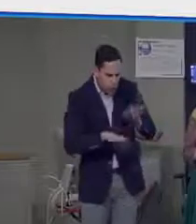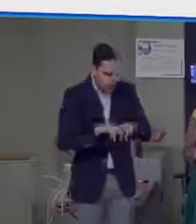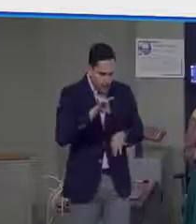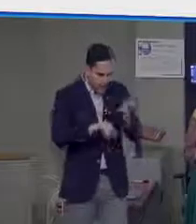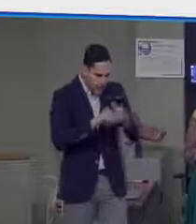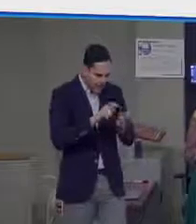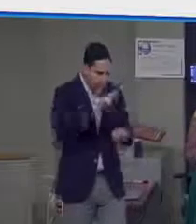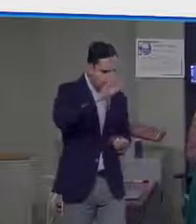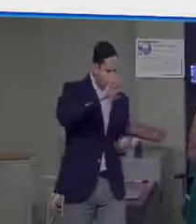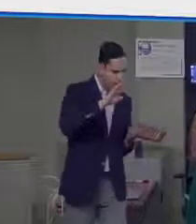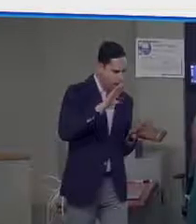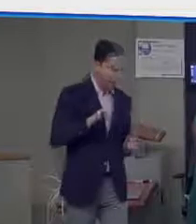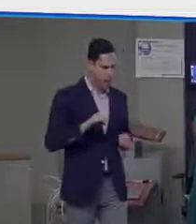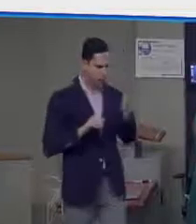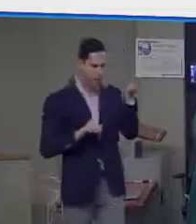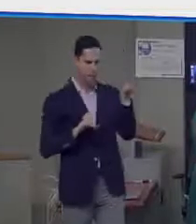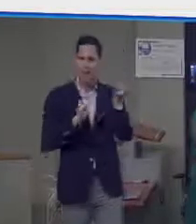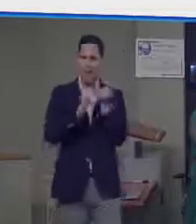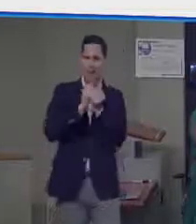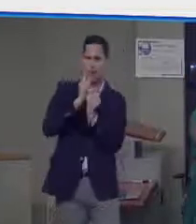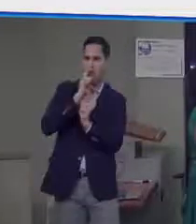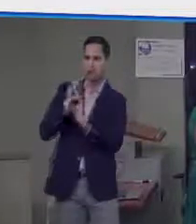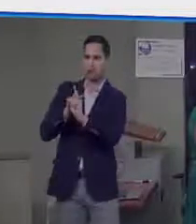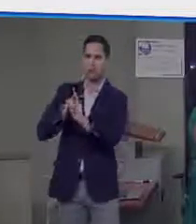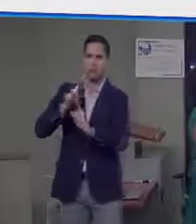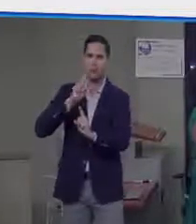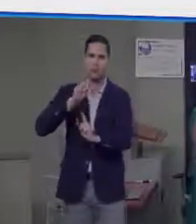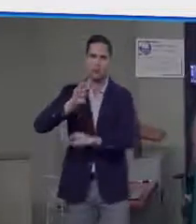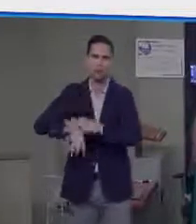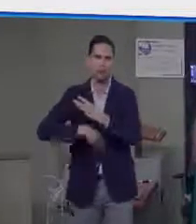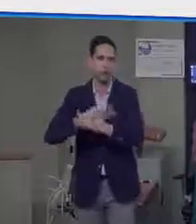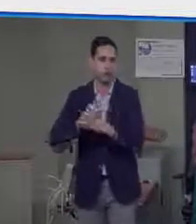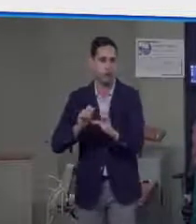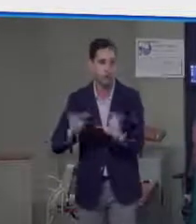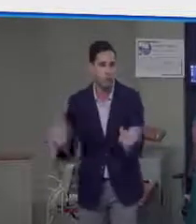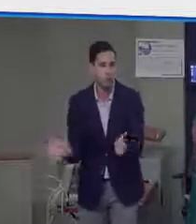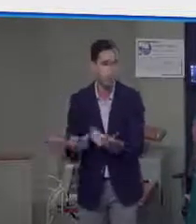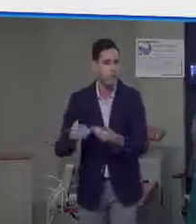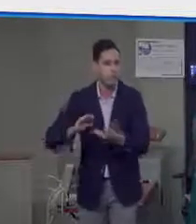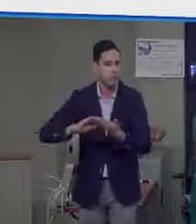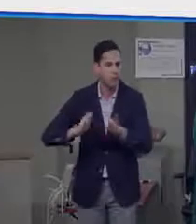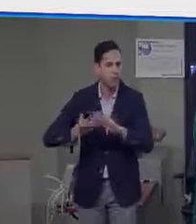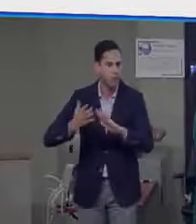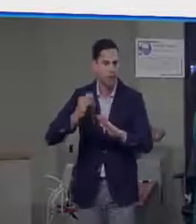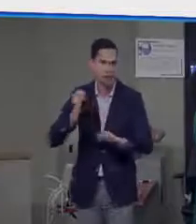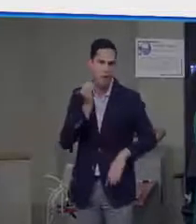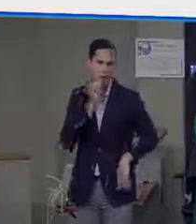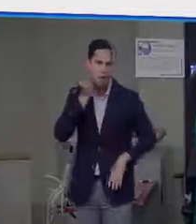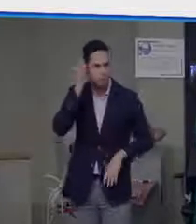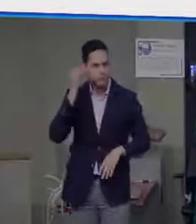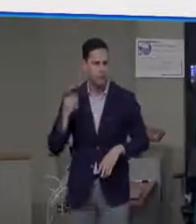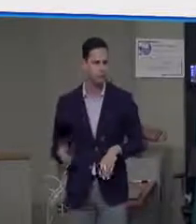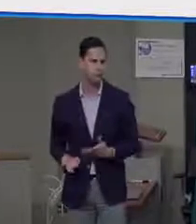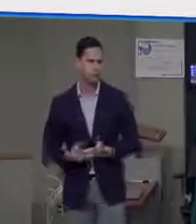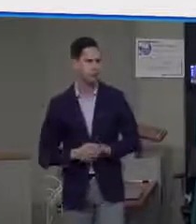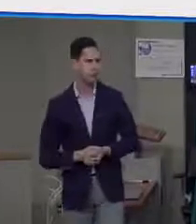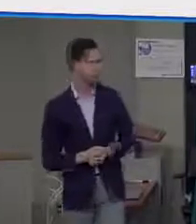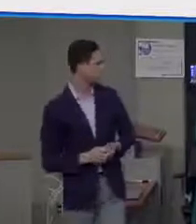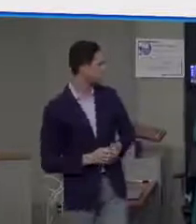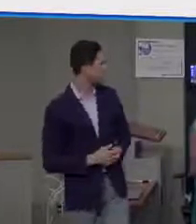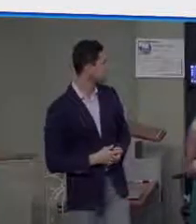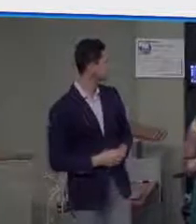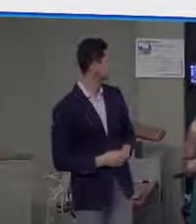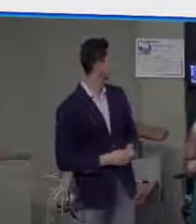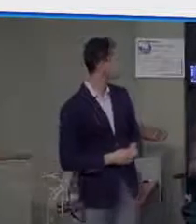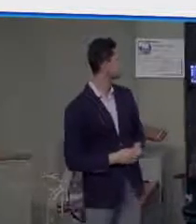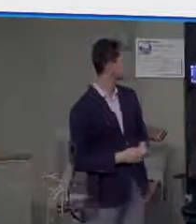and actually really use it in our classrooms, in our communities, and in our homes. So this is the